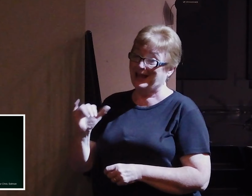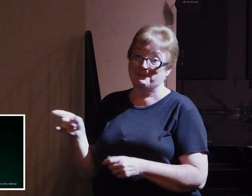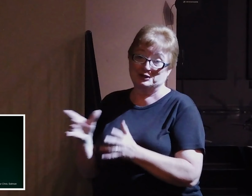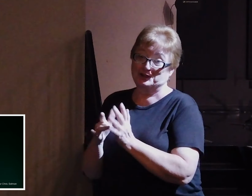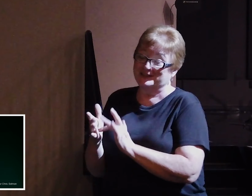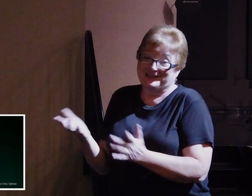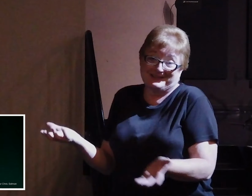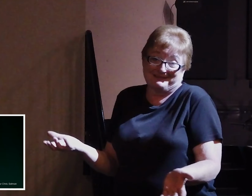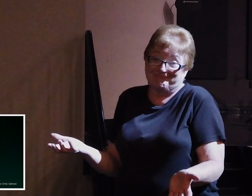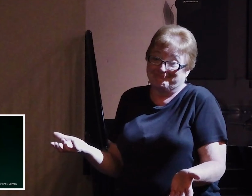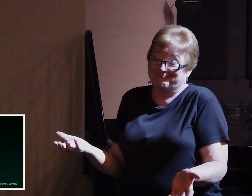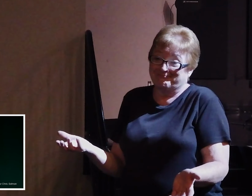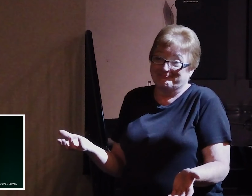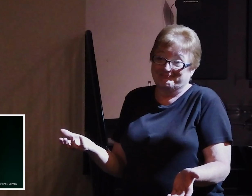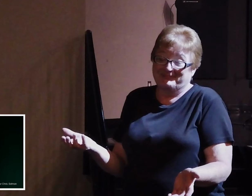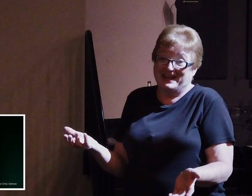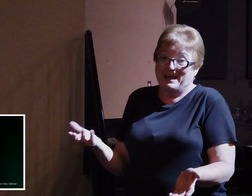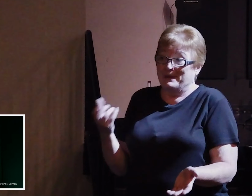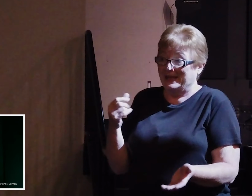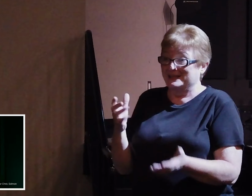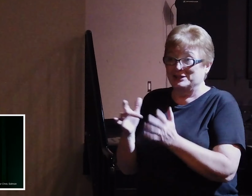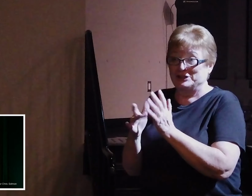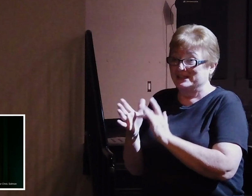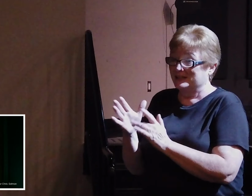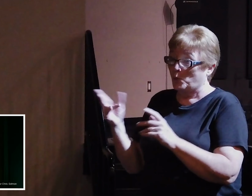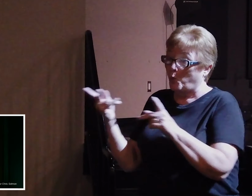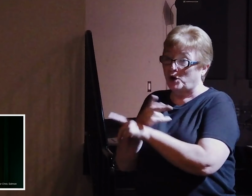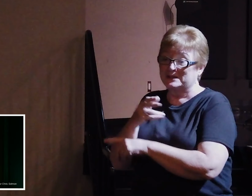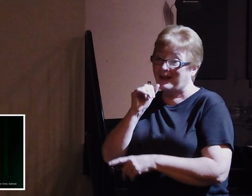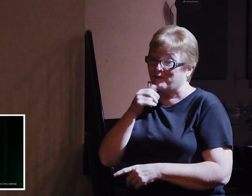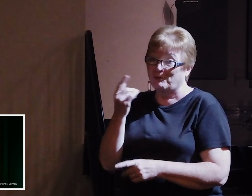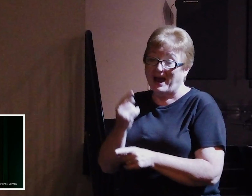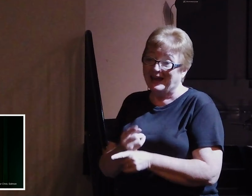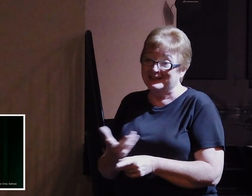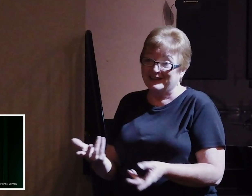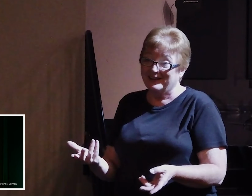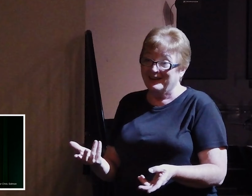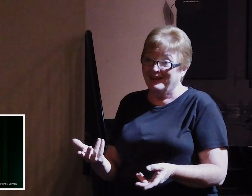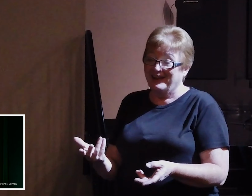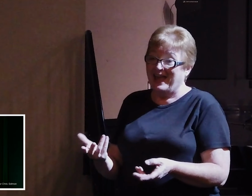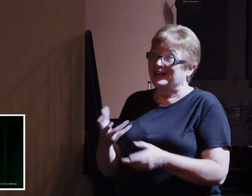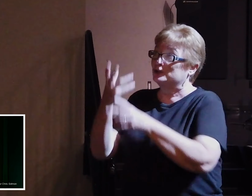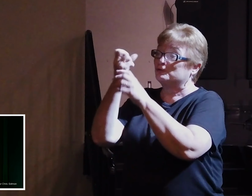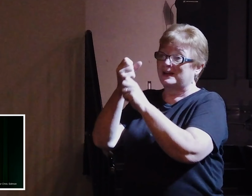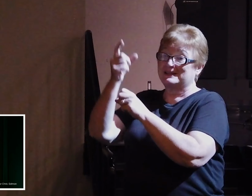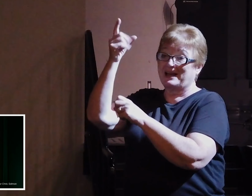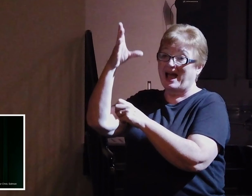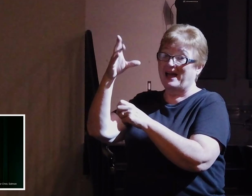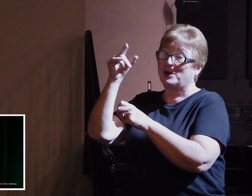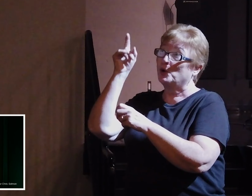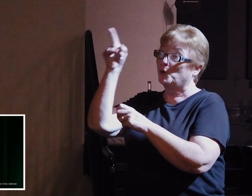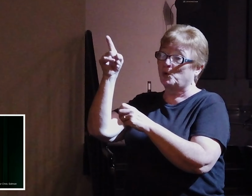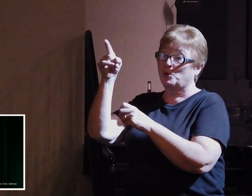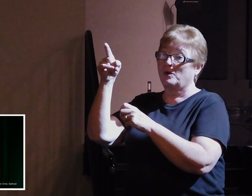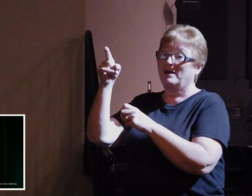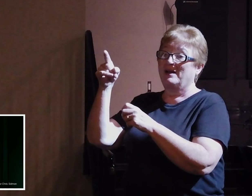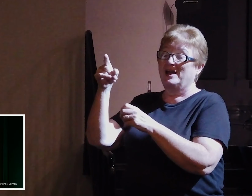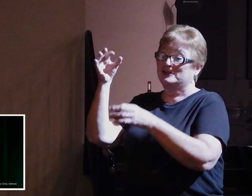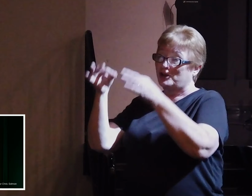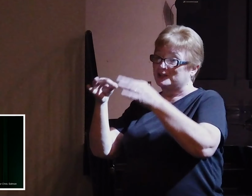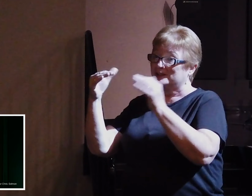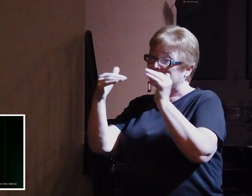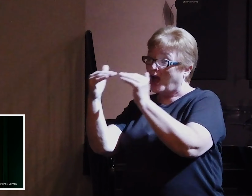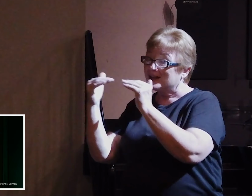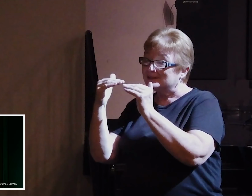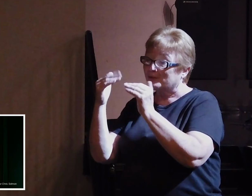and have not suffered like him. Entrust, though, to the one who judges justly. But as you suffer, then don't just